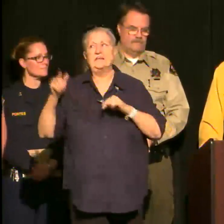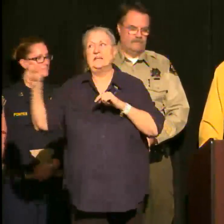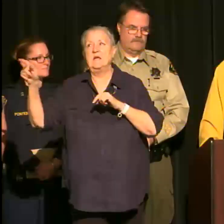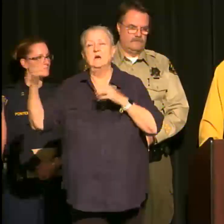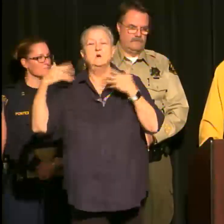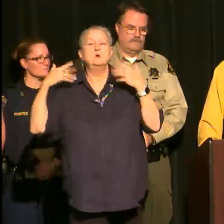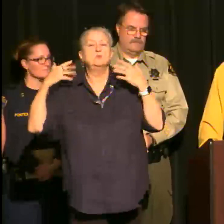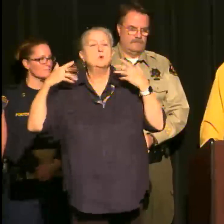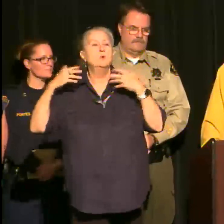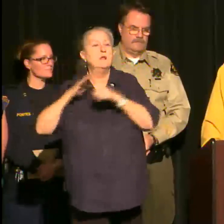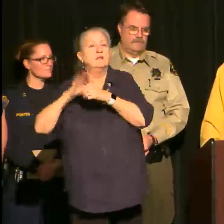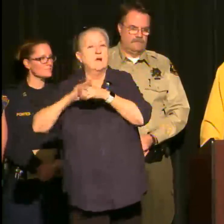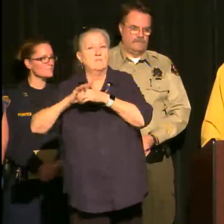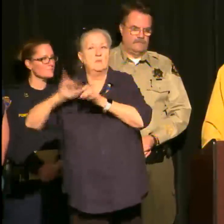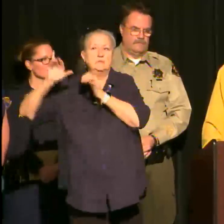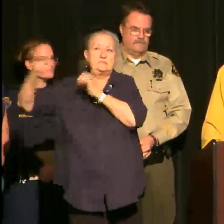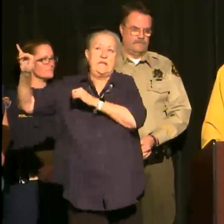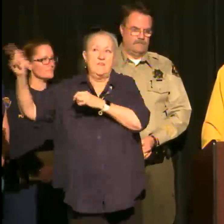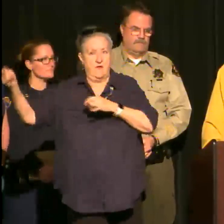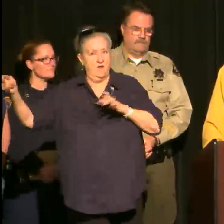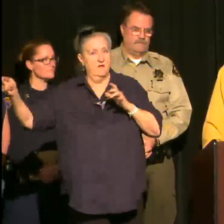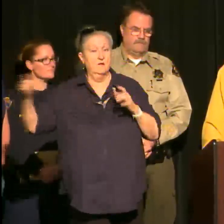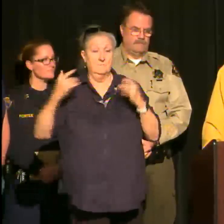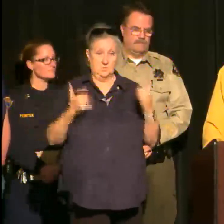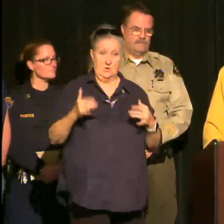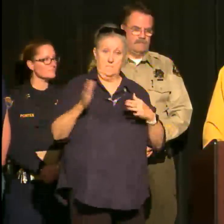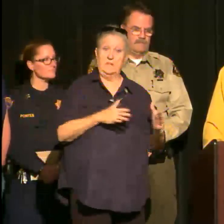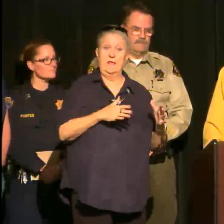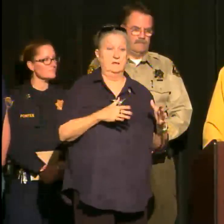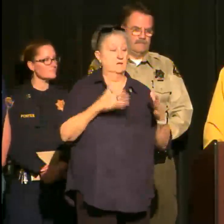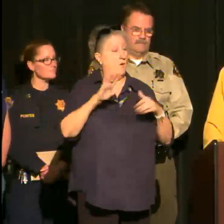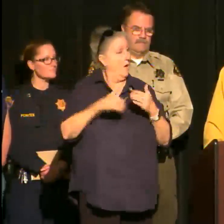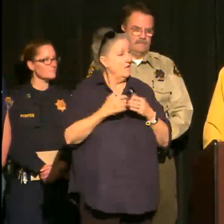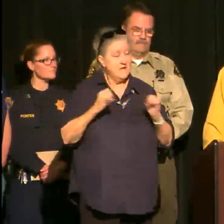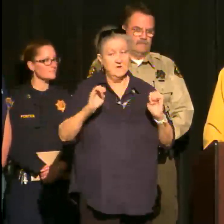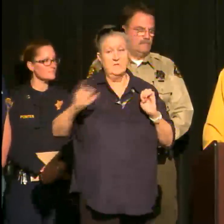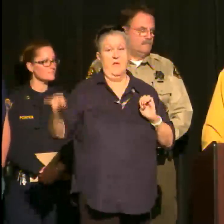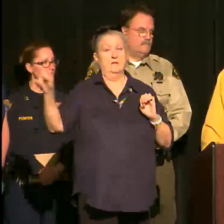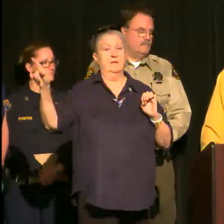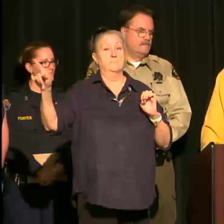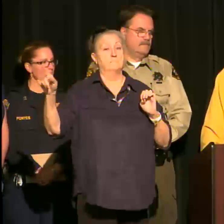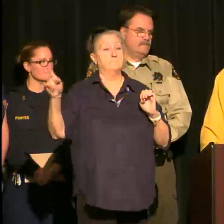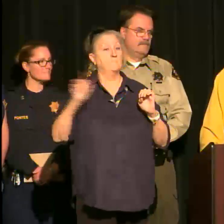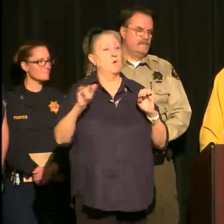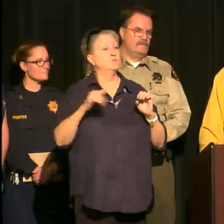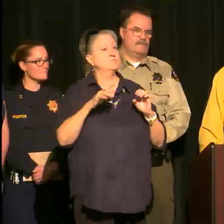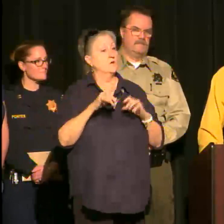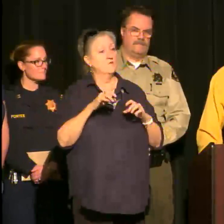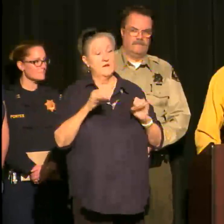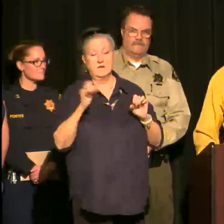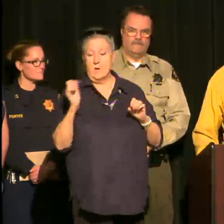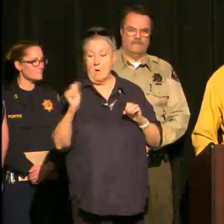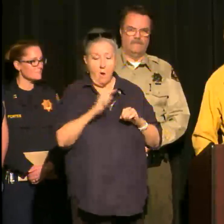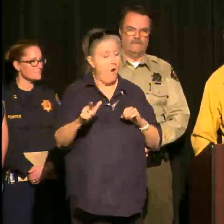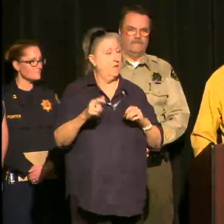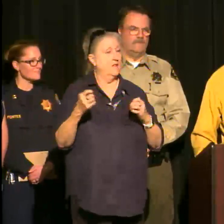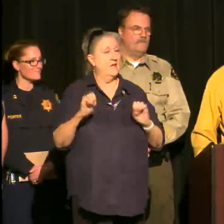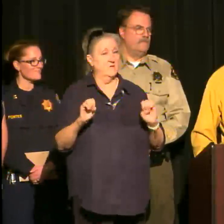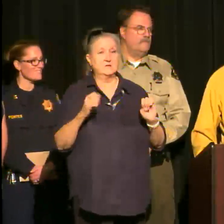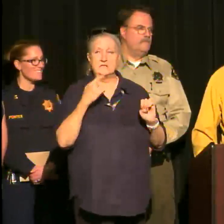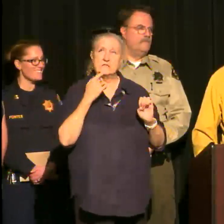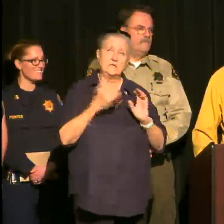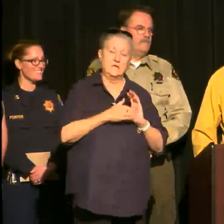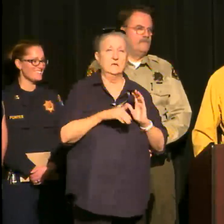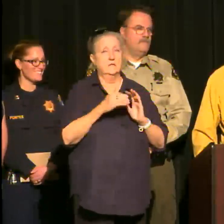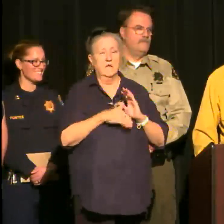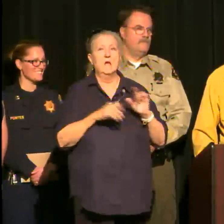Wednesday that it holds. And that is our current plan, and that's what we're putting every effort into. We also, not every effort, again, I keep saying things wrong.